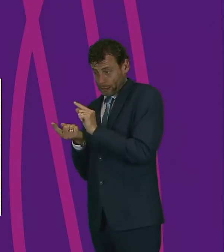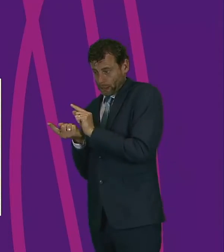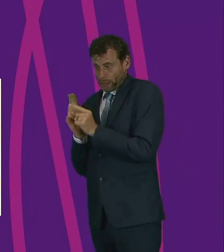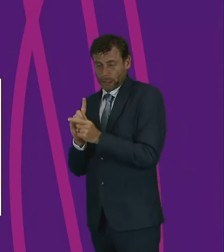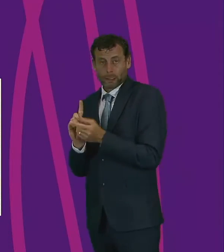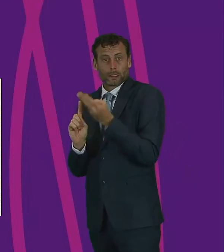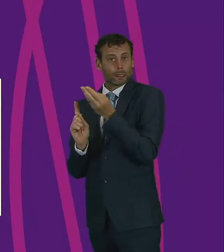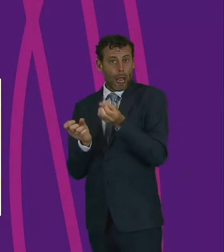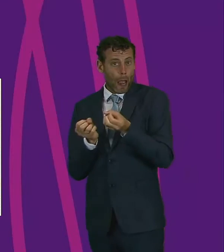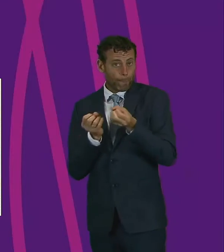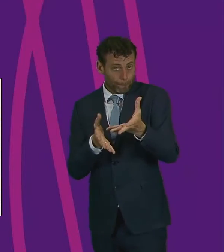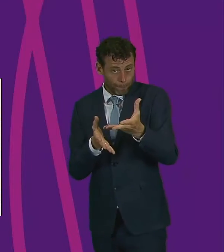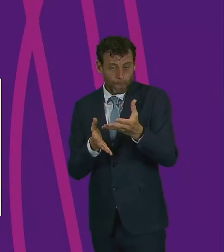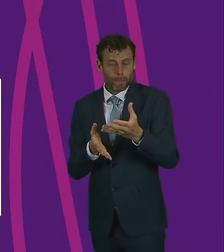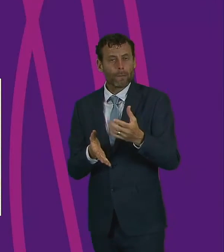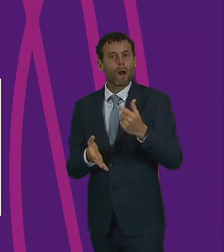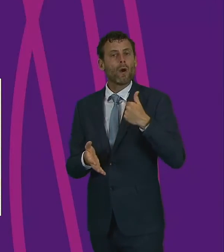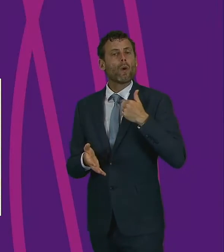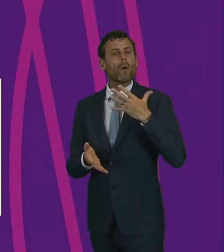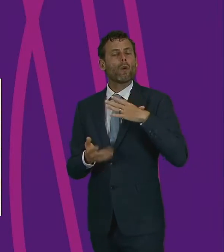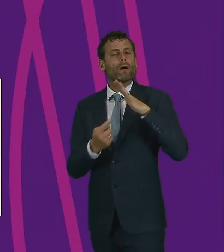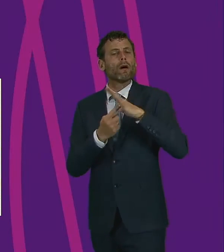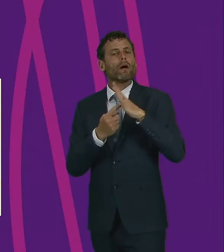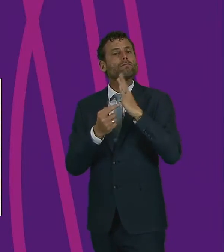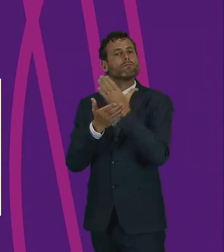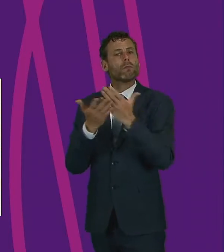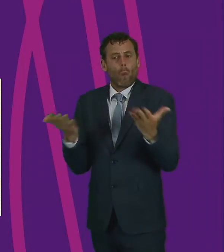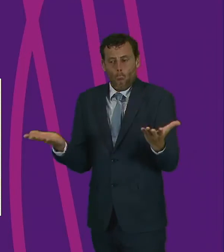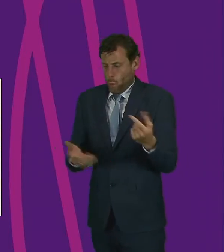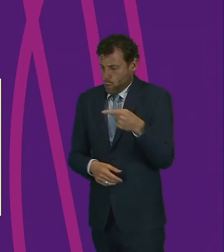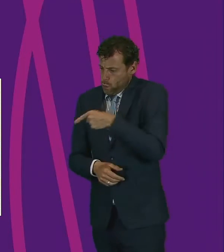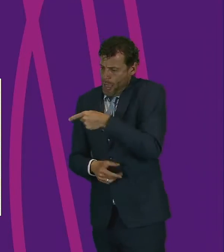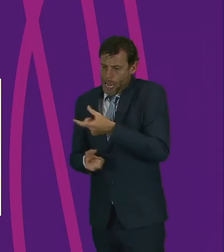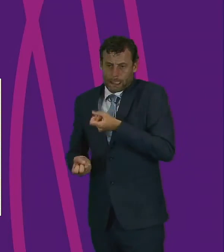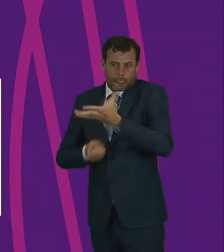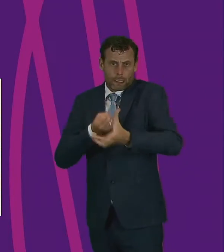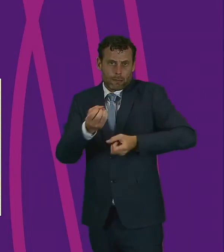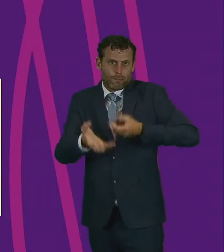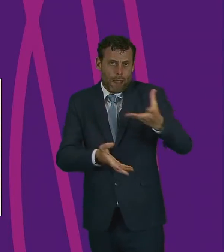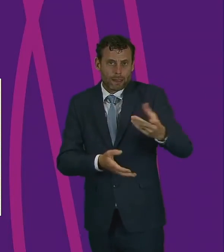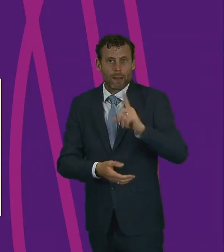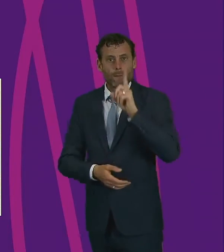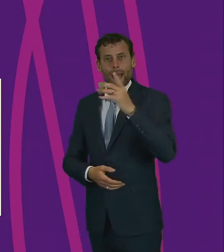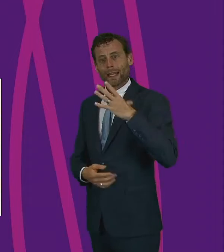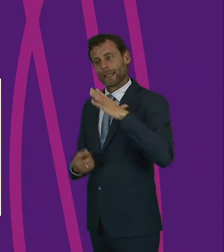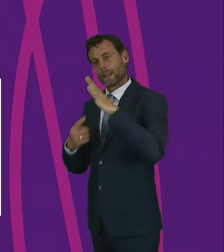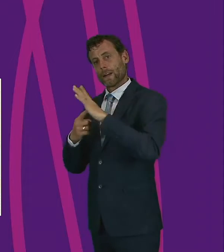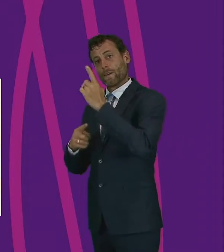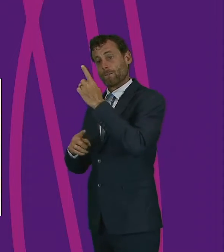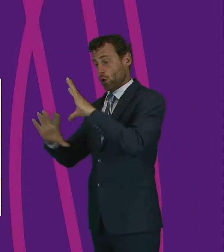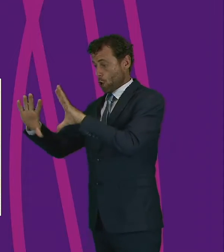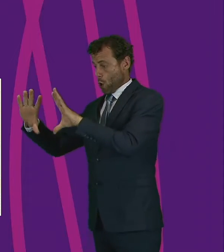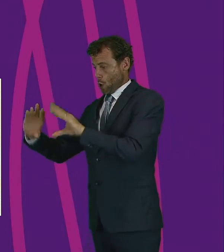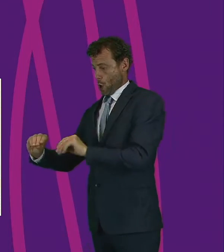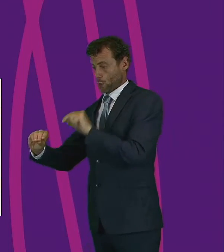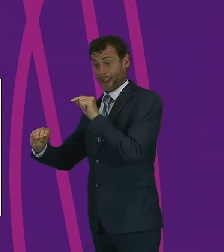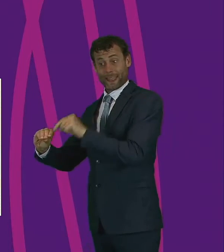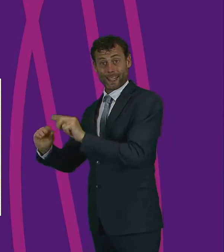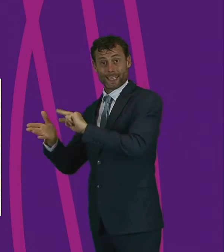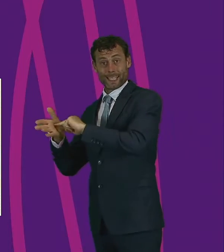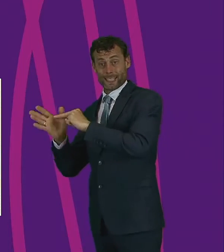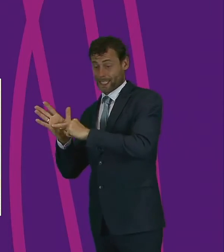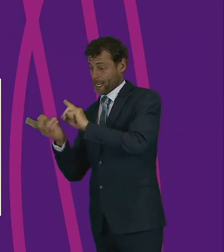other funds. We want to have transparency about doing that. That would require, however, to close that scheme, which Wales is looking to do. Does she think